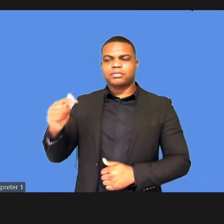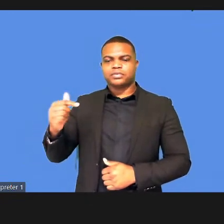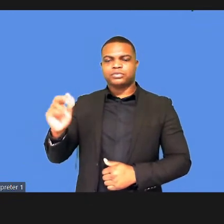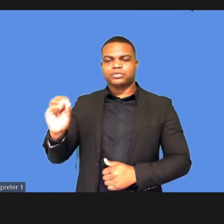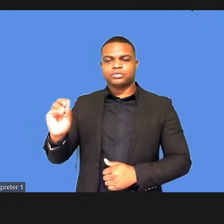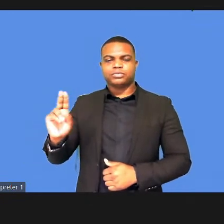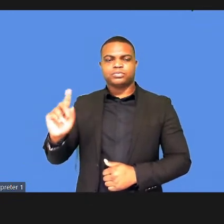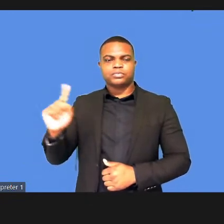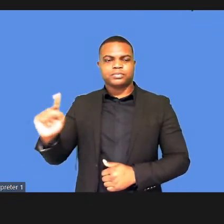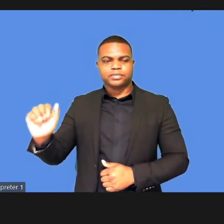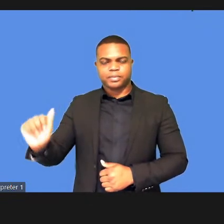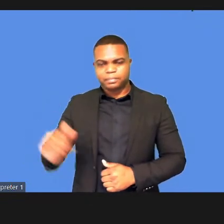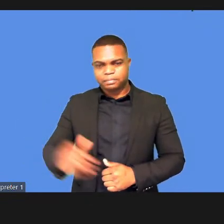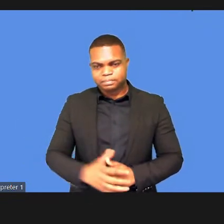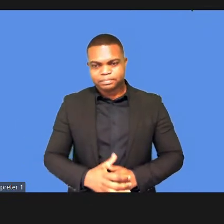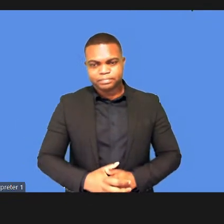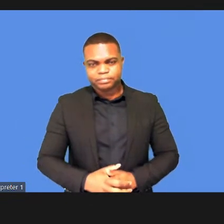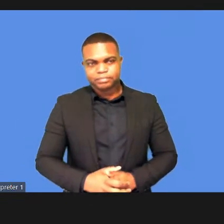from Cape Verde.